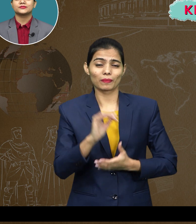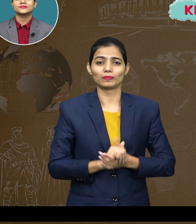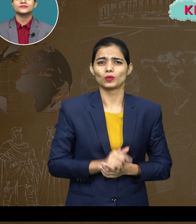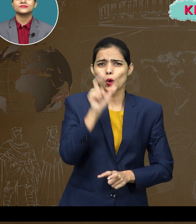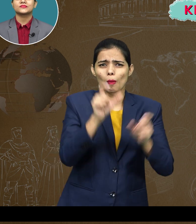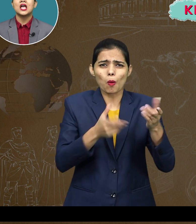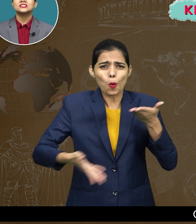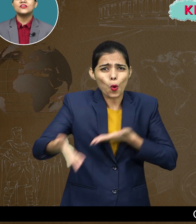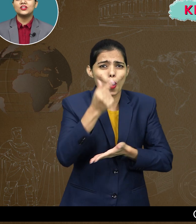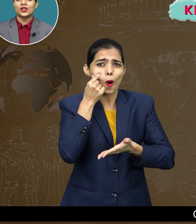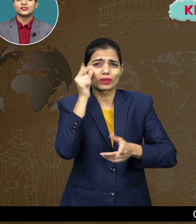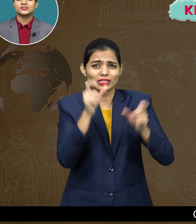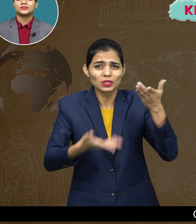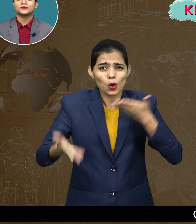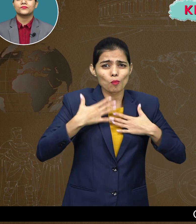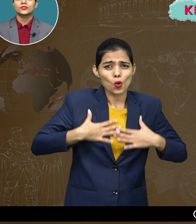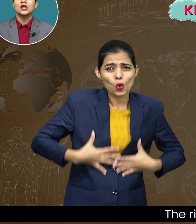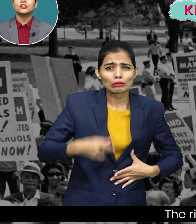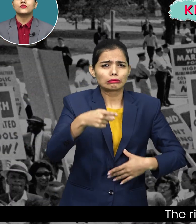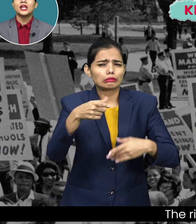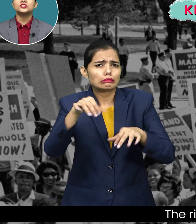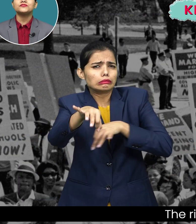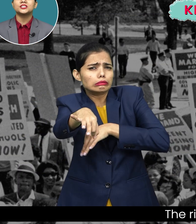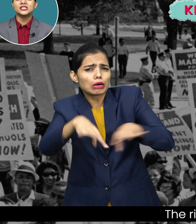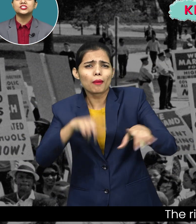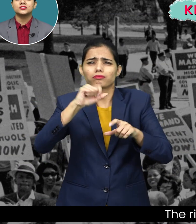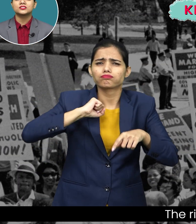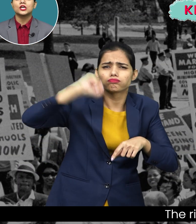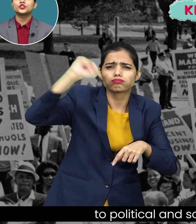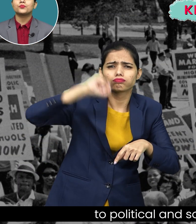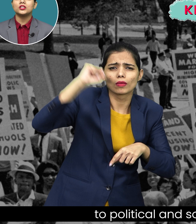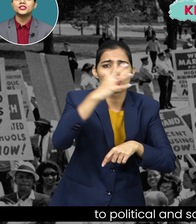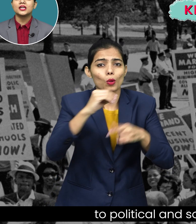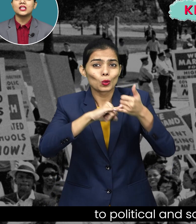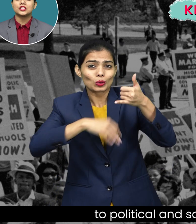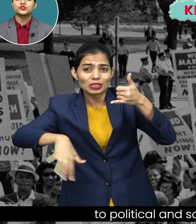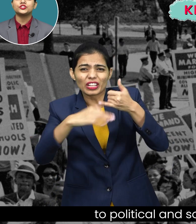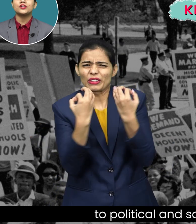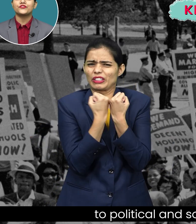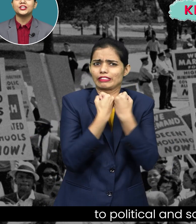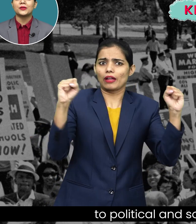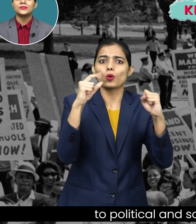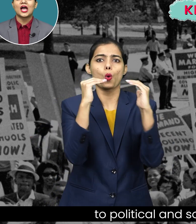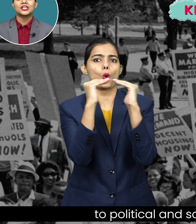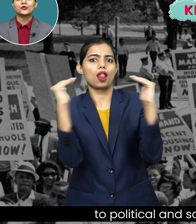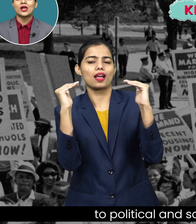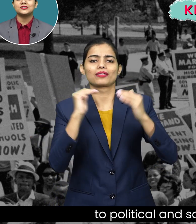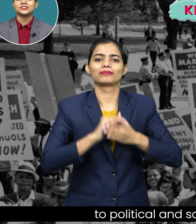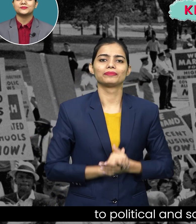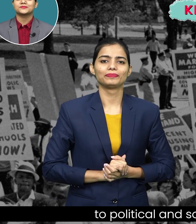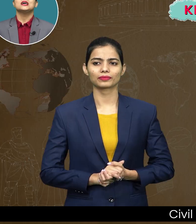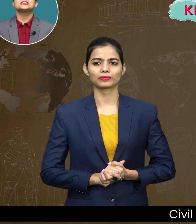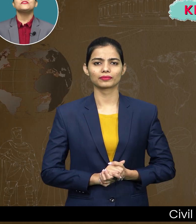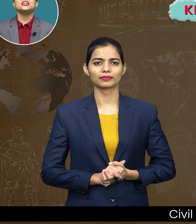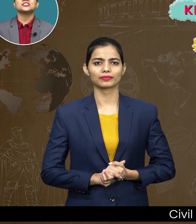Keywords. Civil rights. The rights of citizens to political and social freedom and